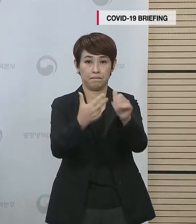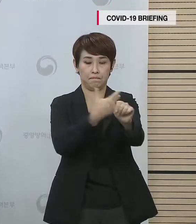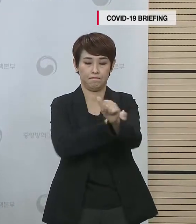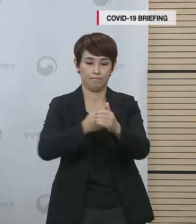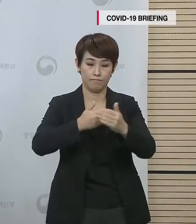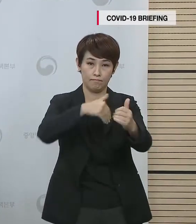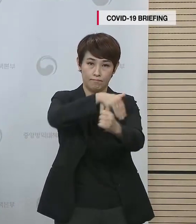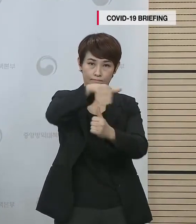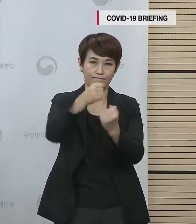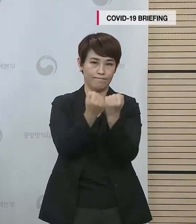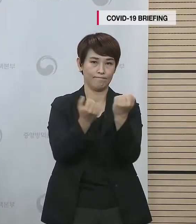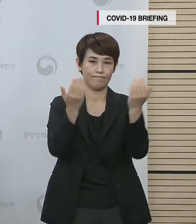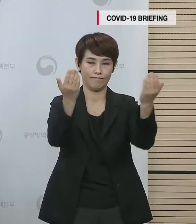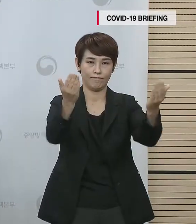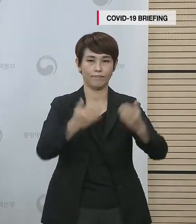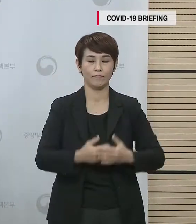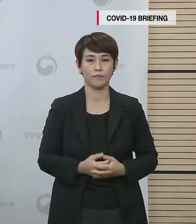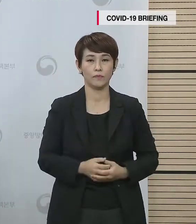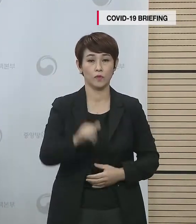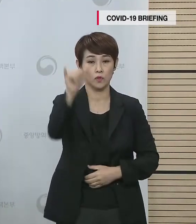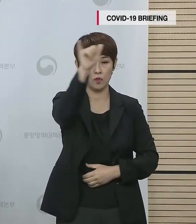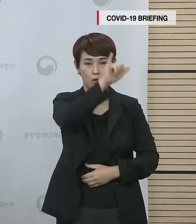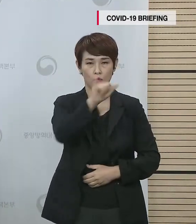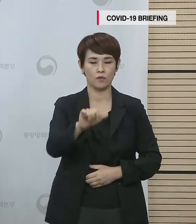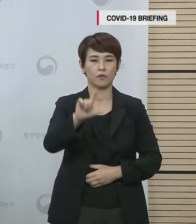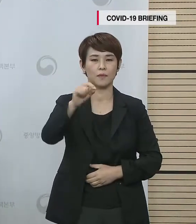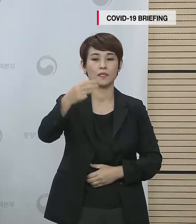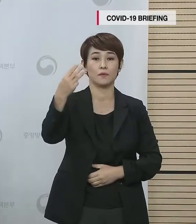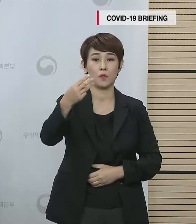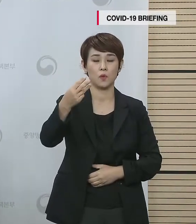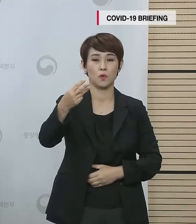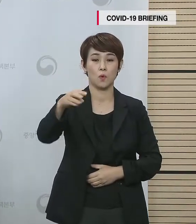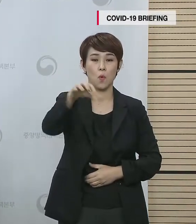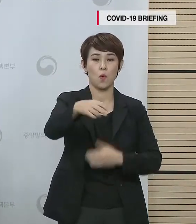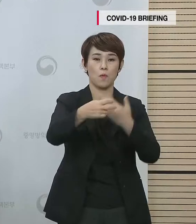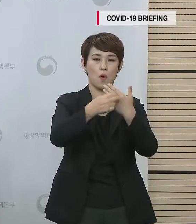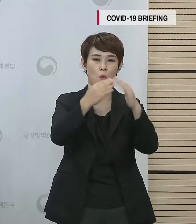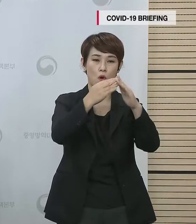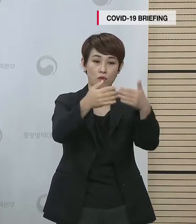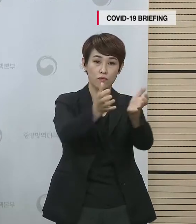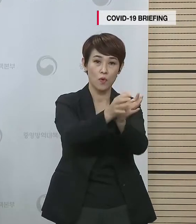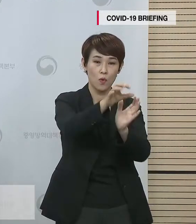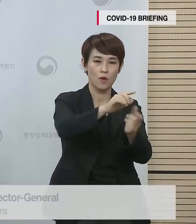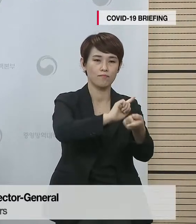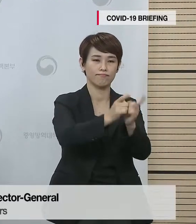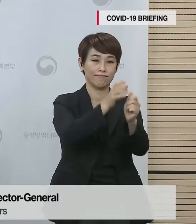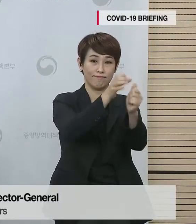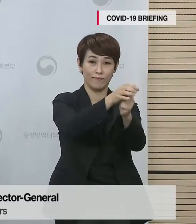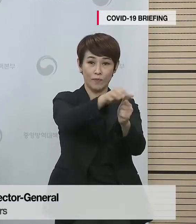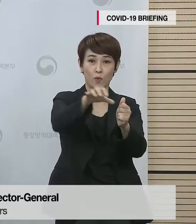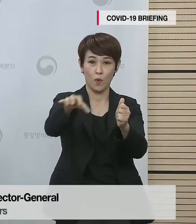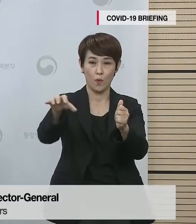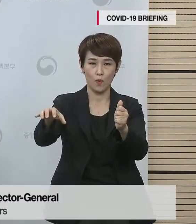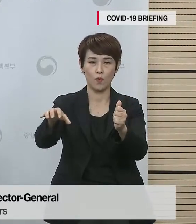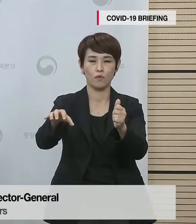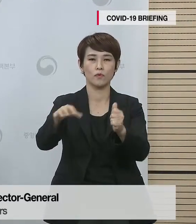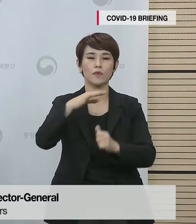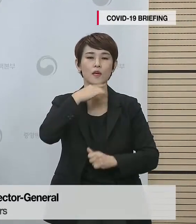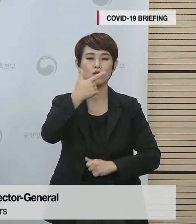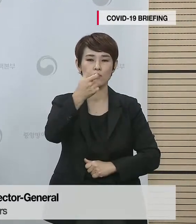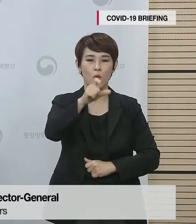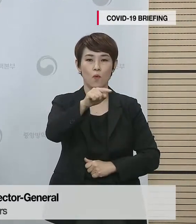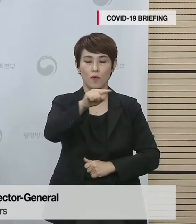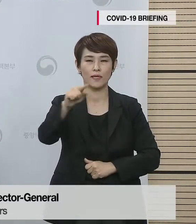here are our updates on the vaccine front. And nationwide, we have more than 11,000 hospitals